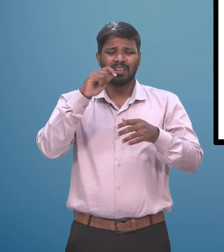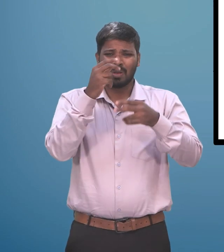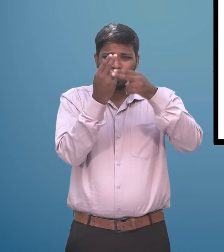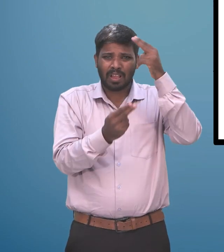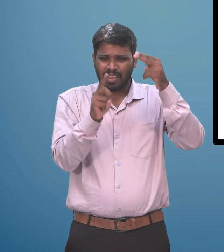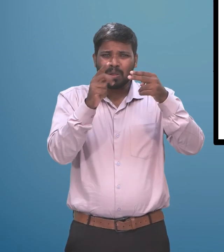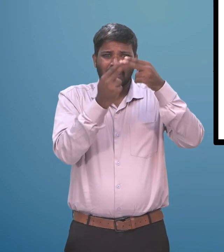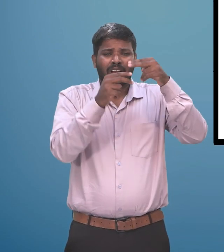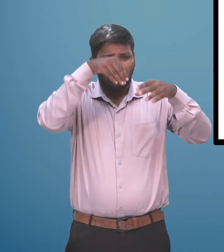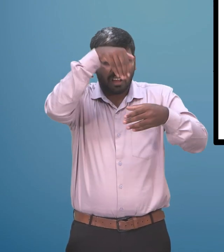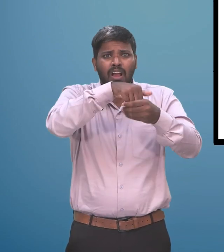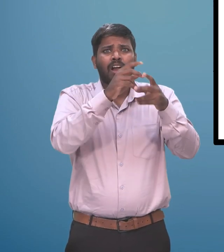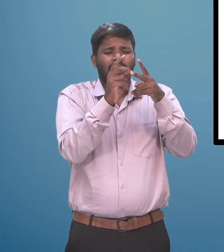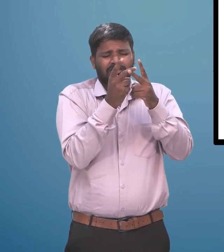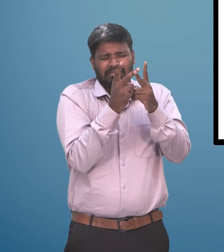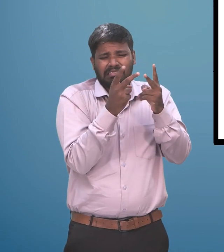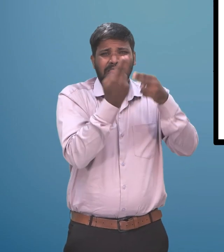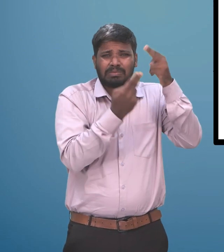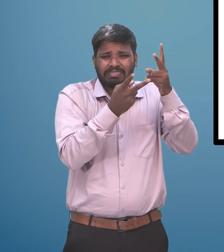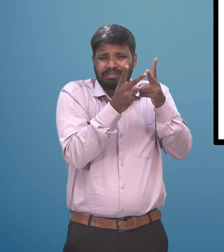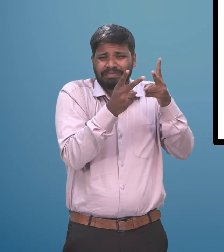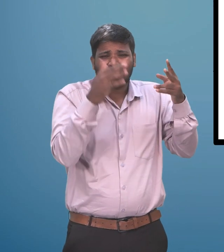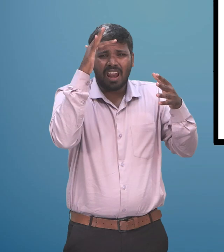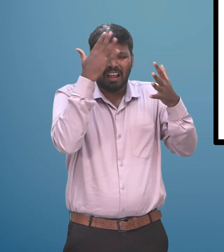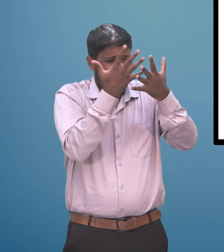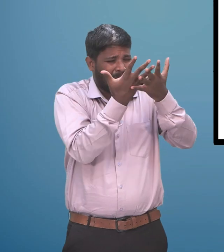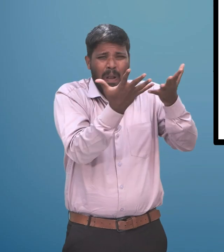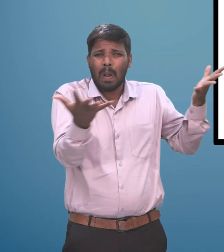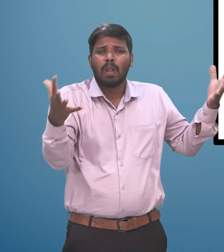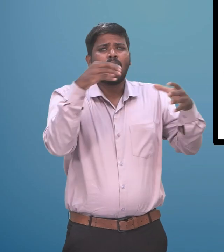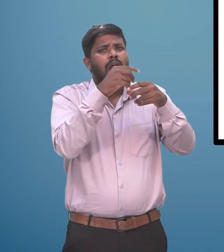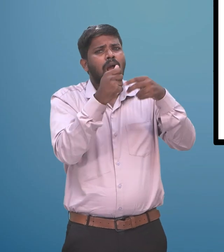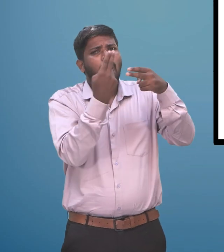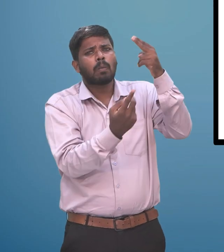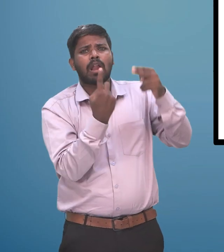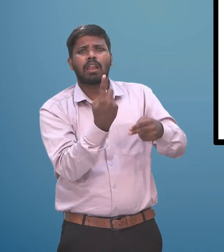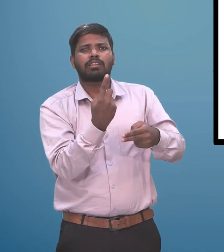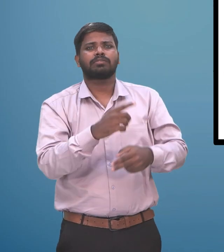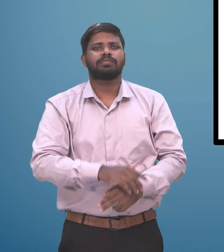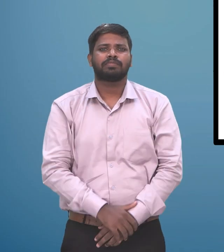This illustrates how one collection of stories has become many.